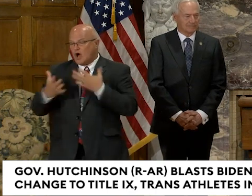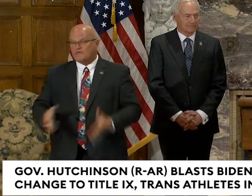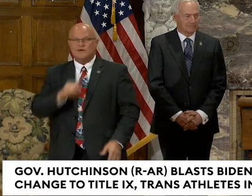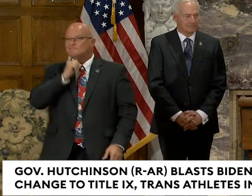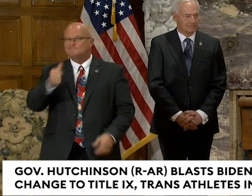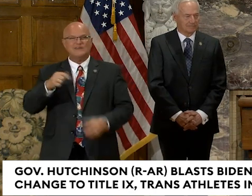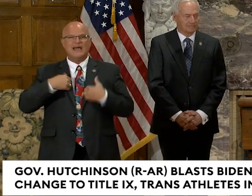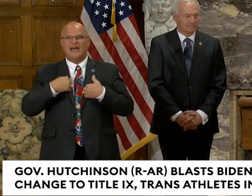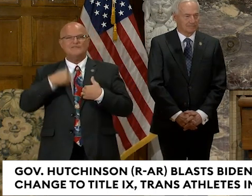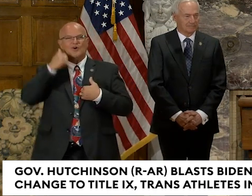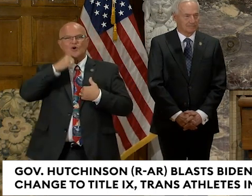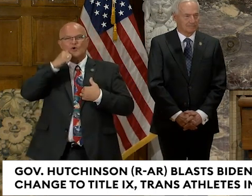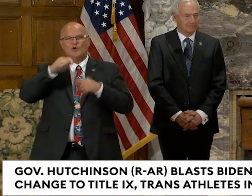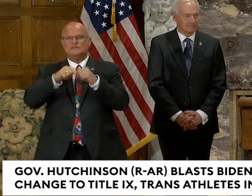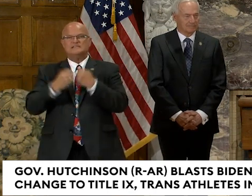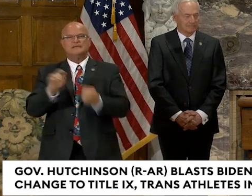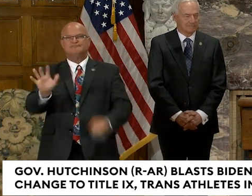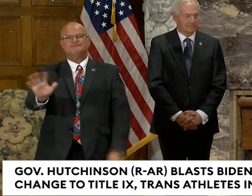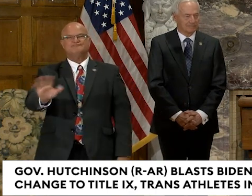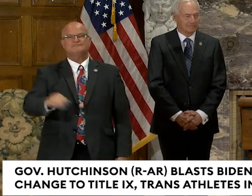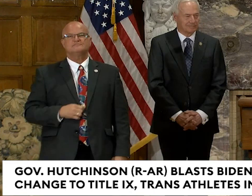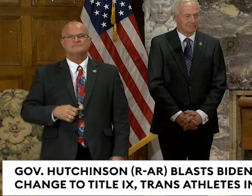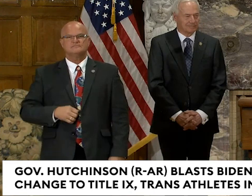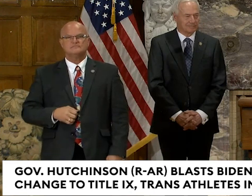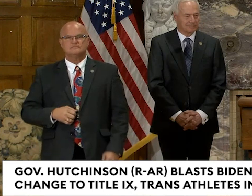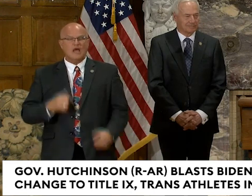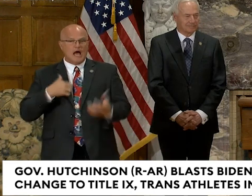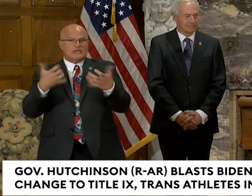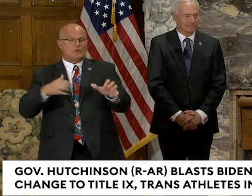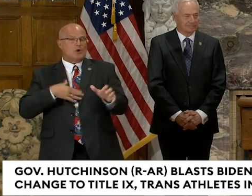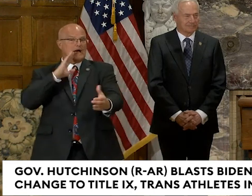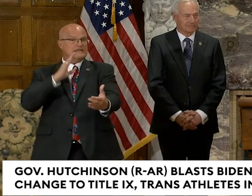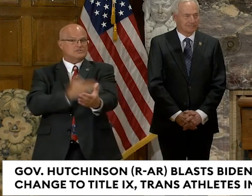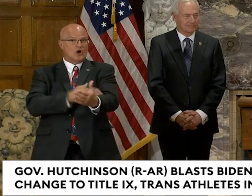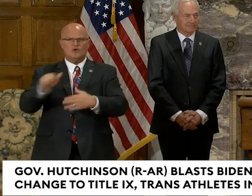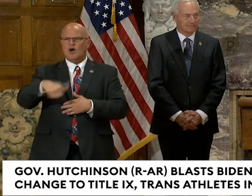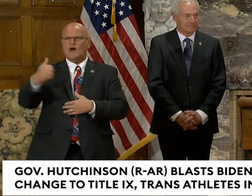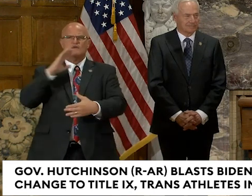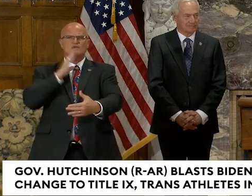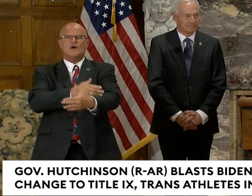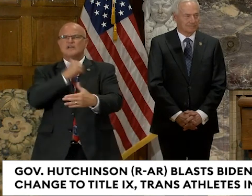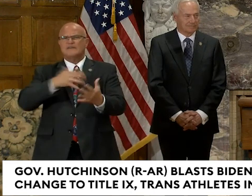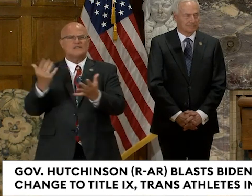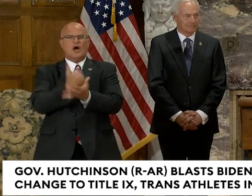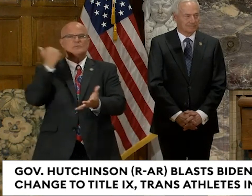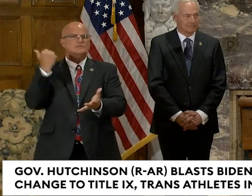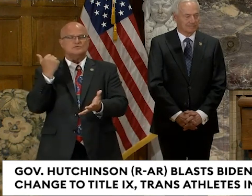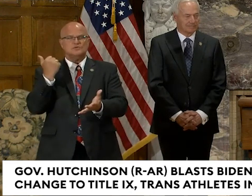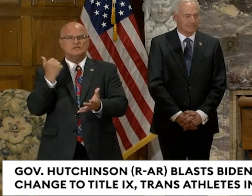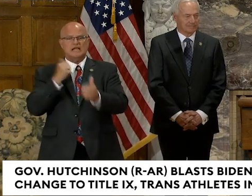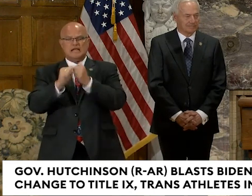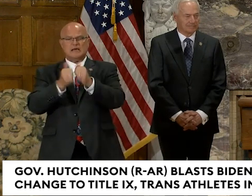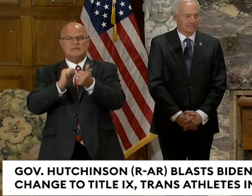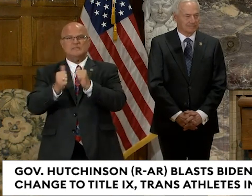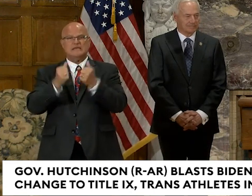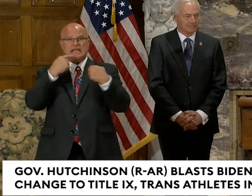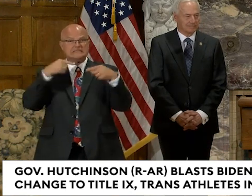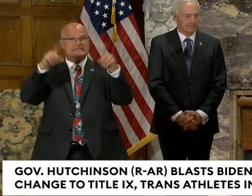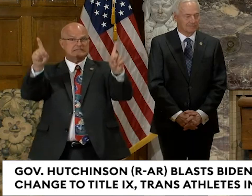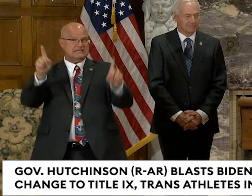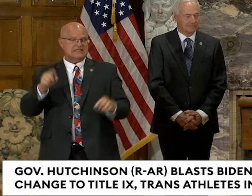not going to start a team just because of you. I don't want my daughter or any other daughter to not have the opportunity to compete and